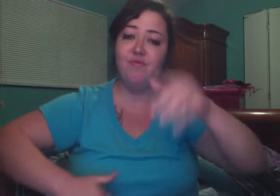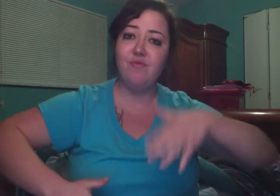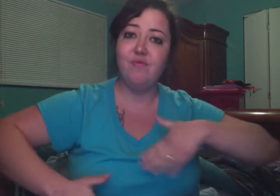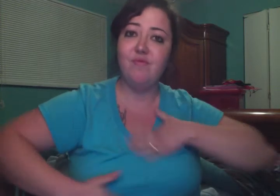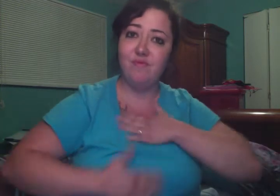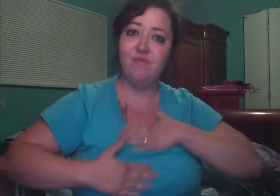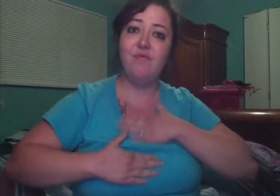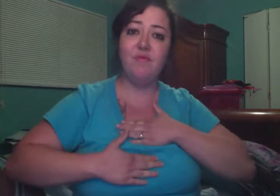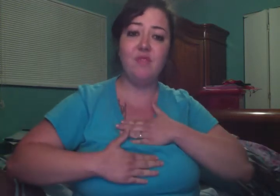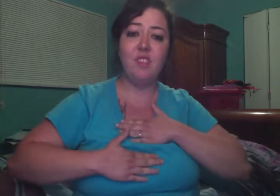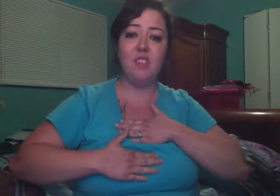entertainment.